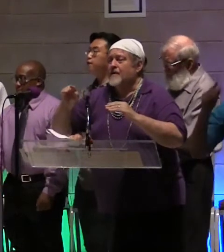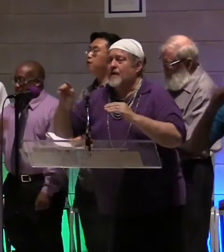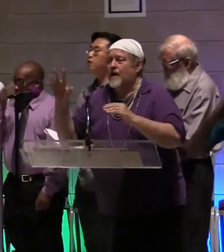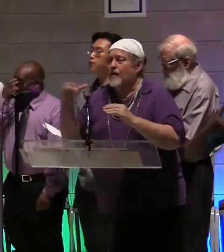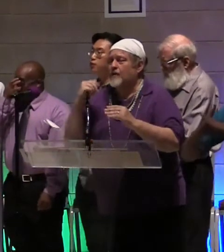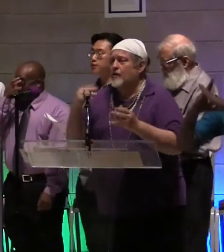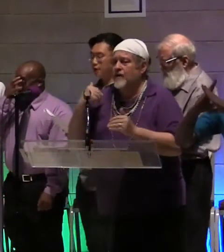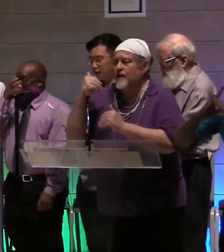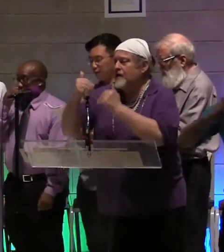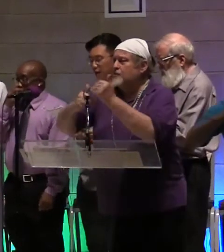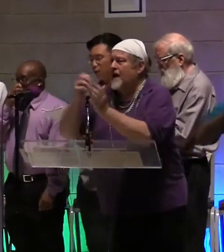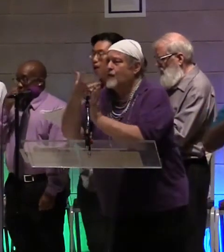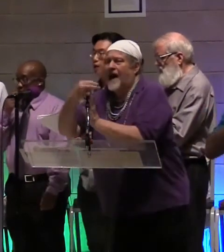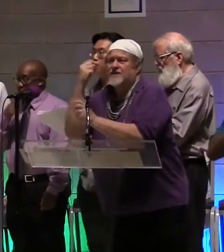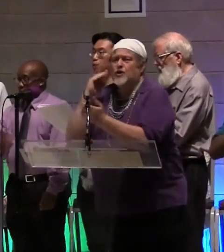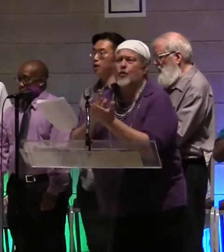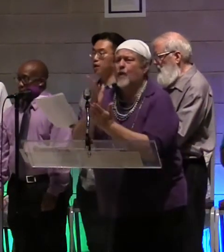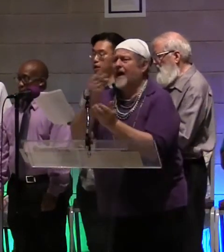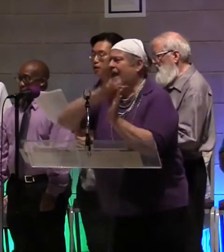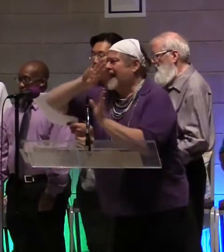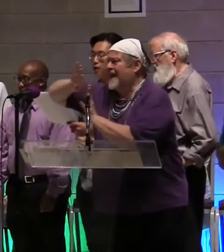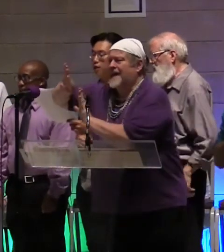become, the further you take my rights